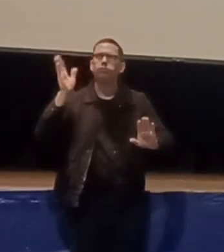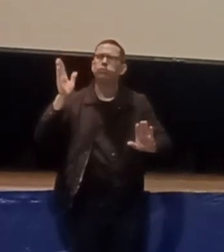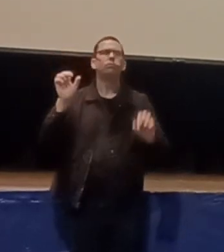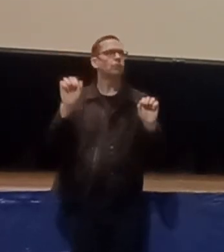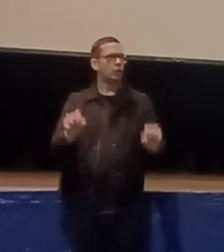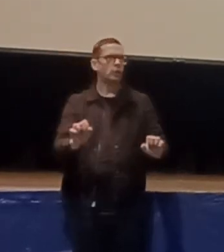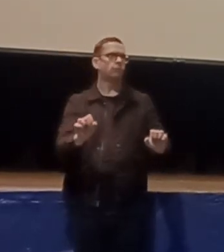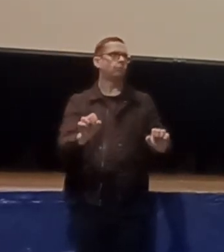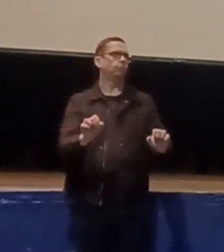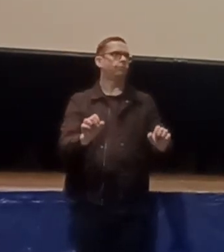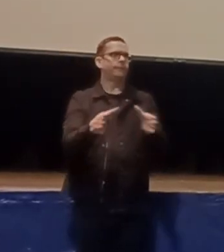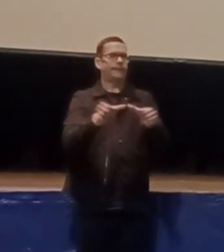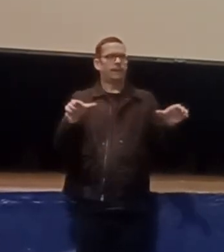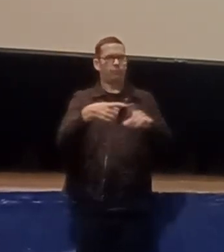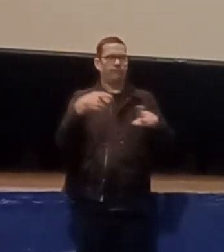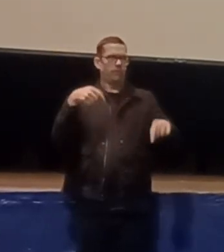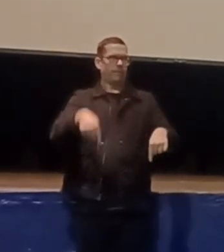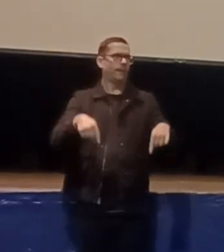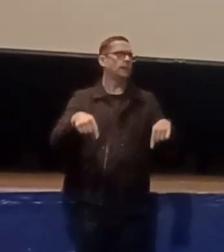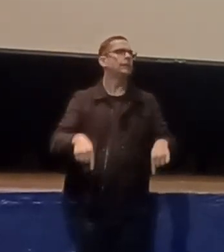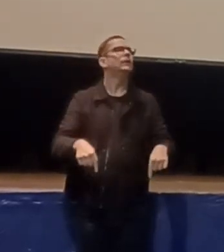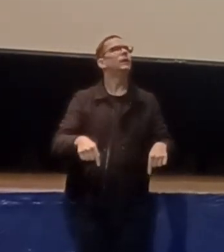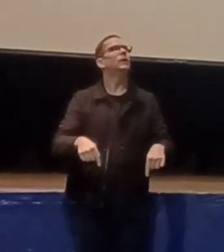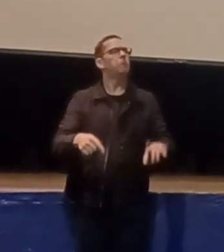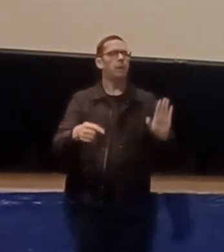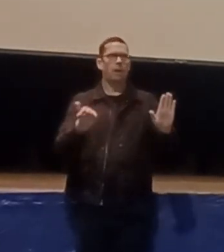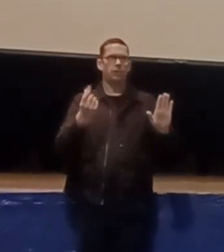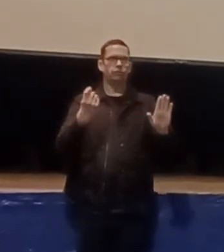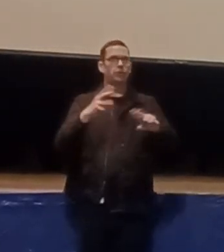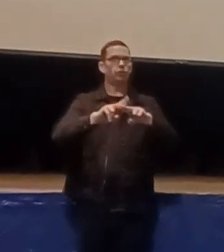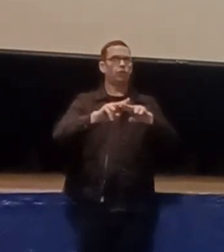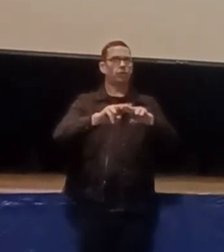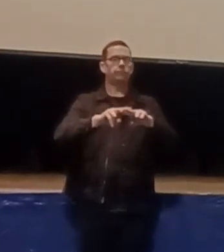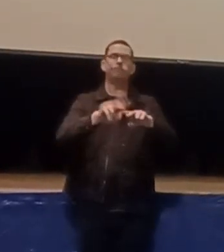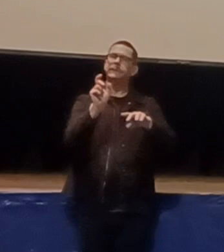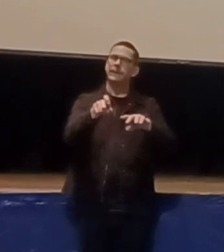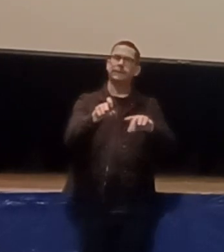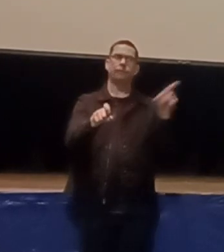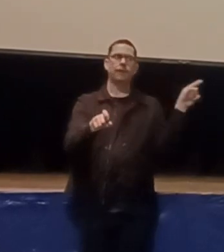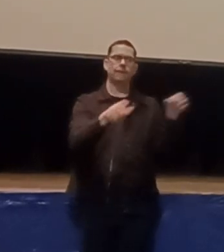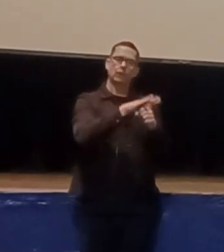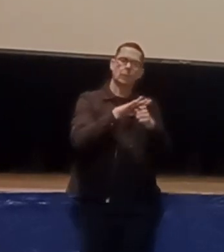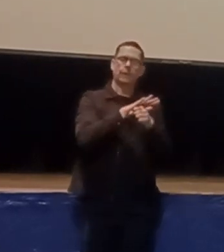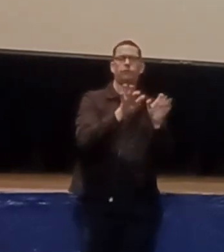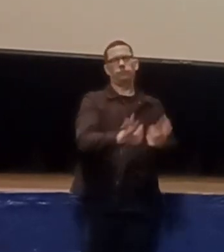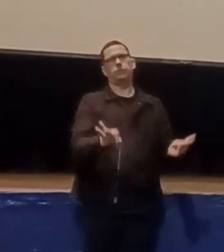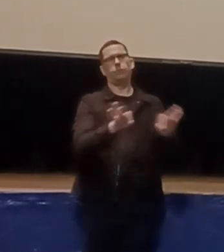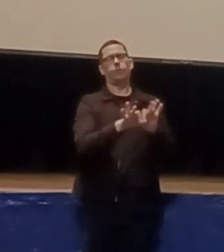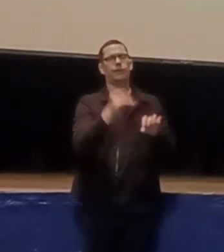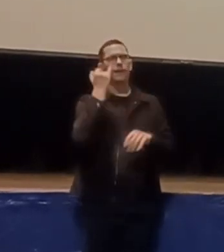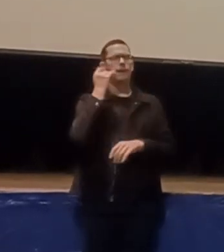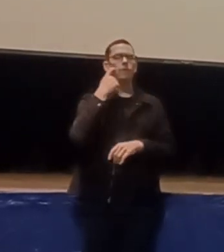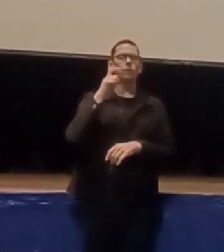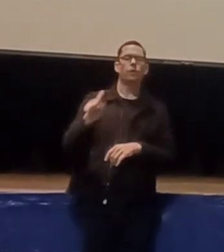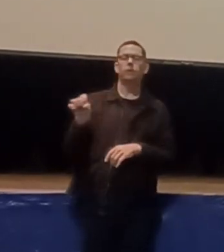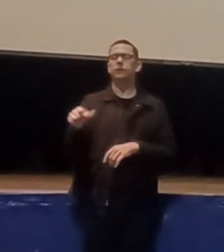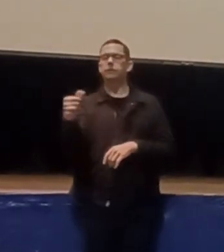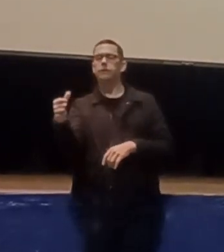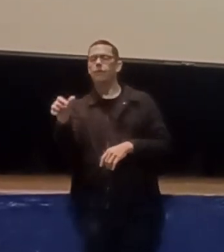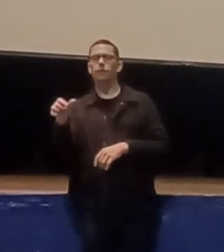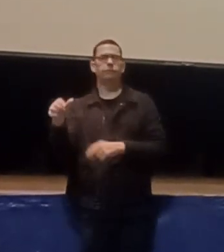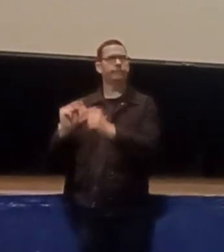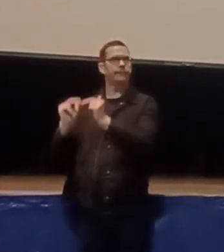separately about some of the salt things, but it is necessary, and this location is critical. And if you look at a map of where our other salt facilities are